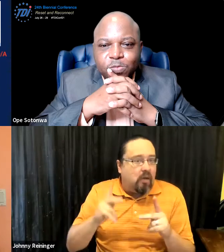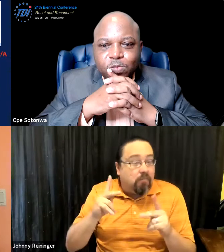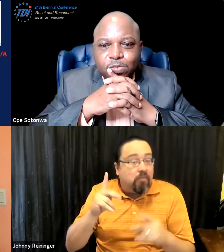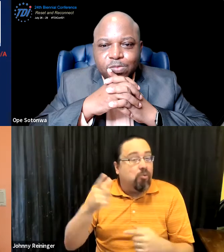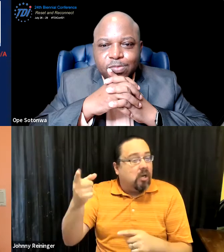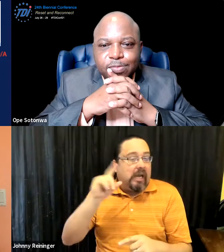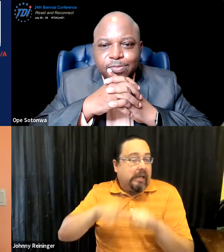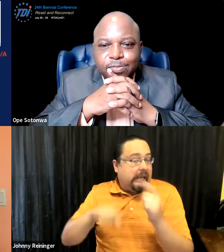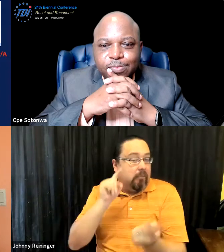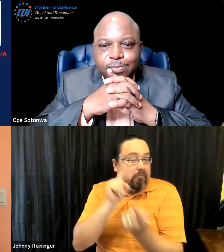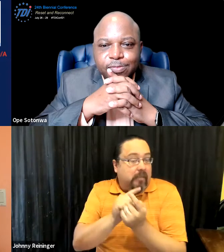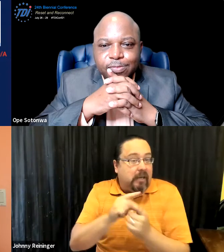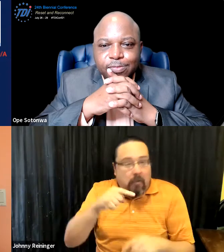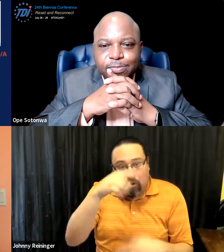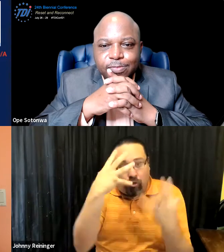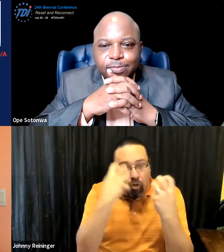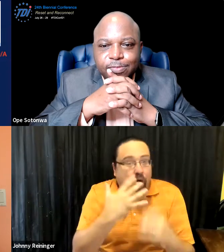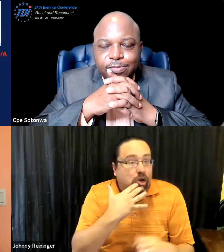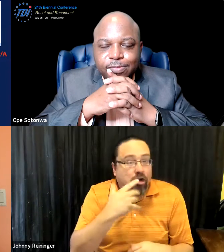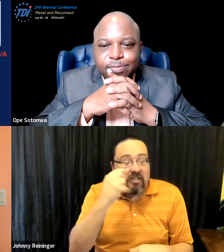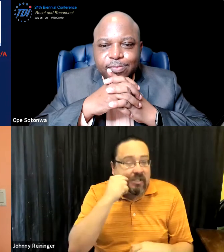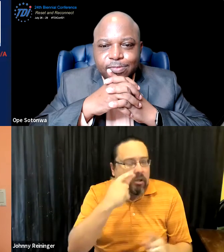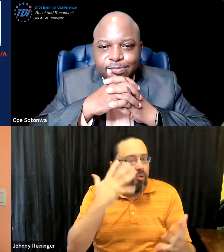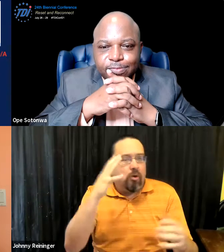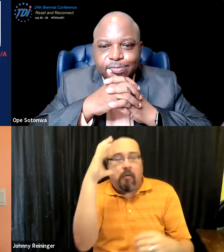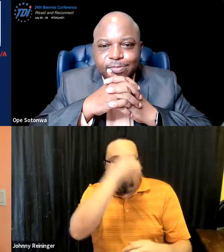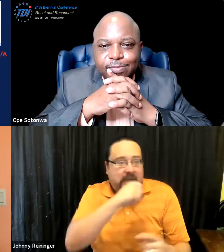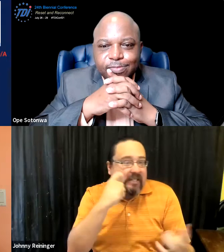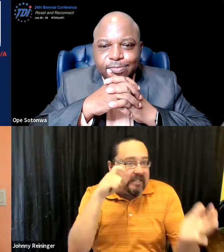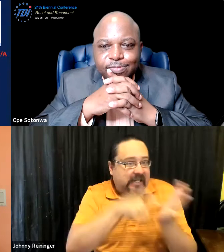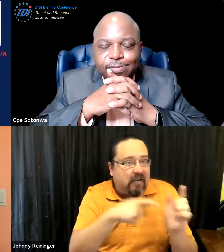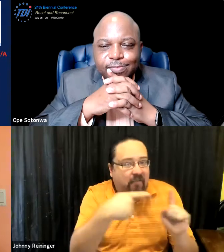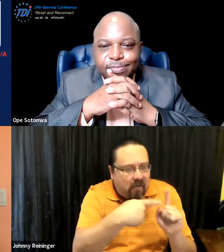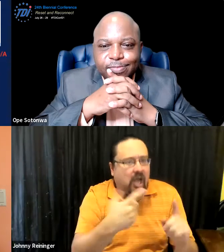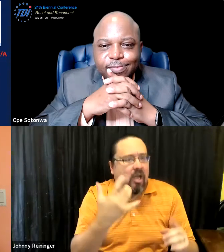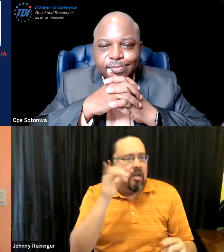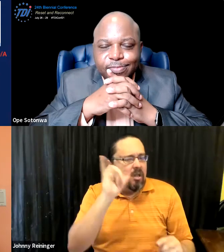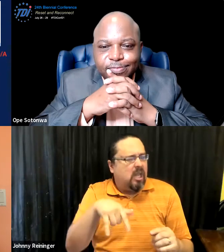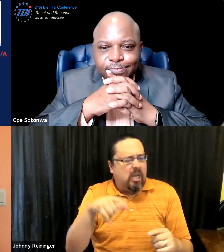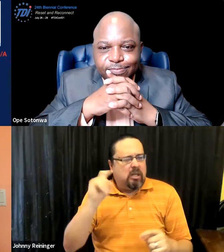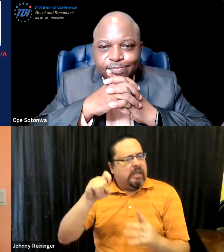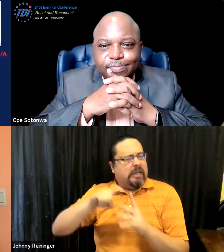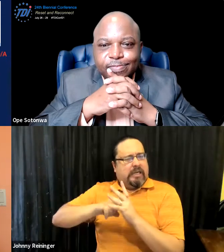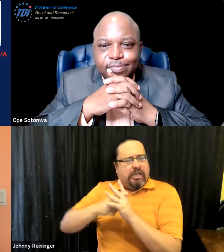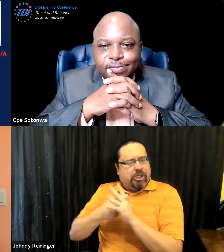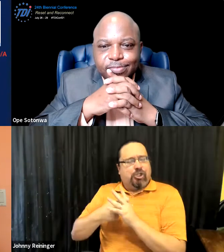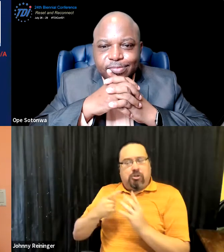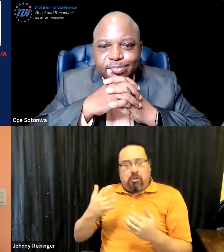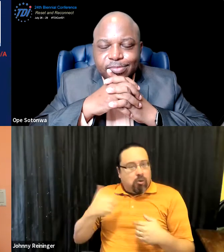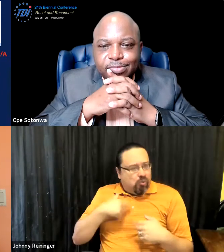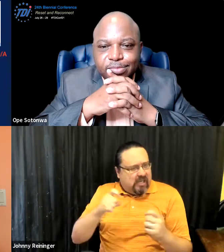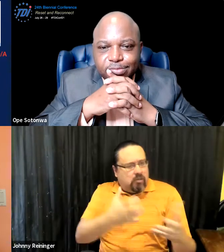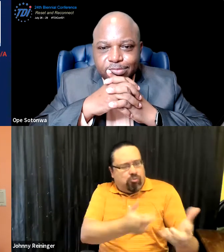has already been developed by, again, white men. And they actually, in that